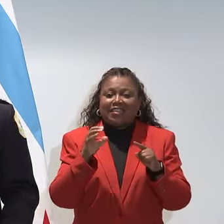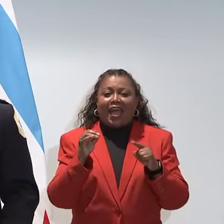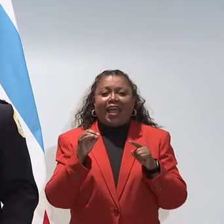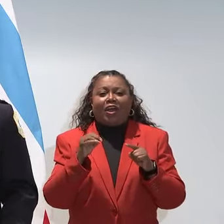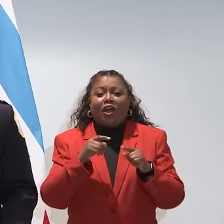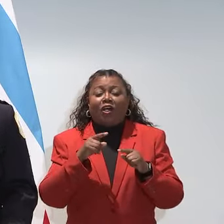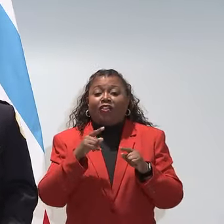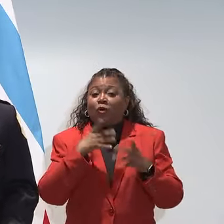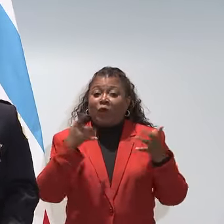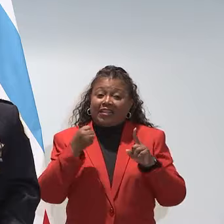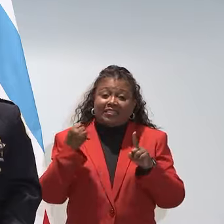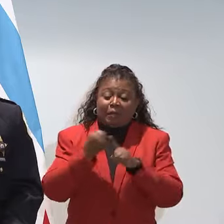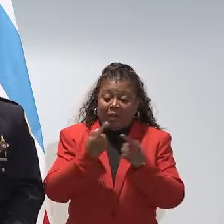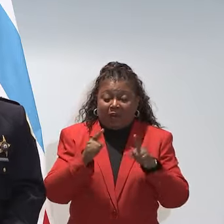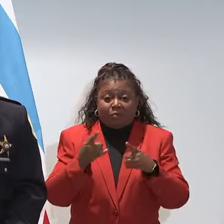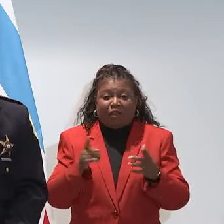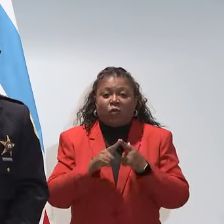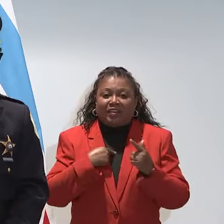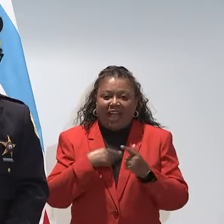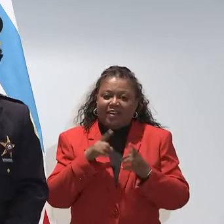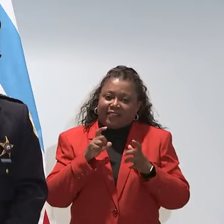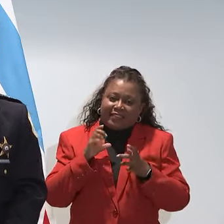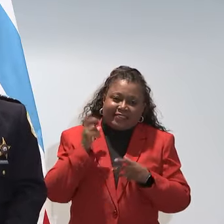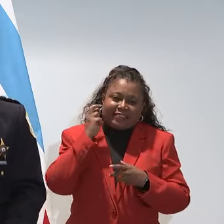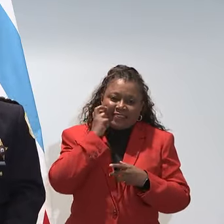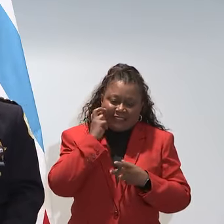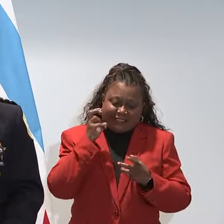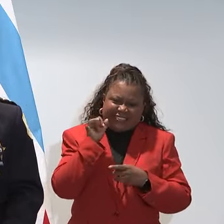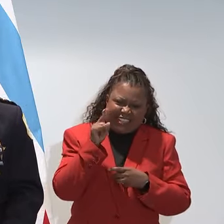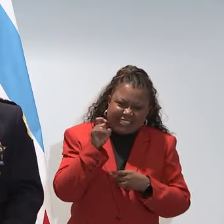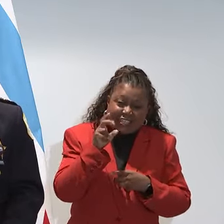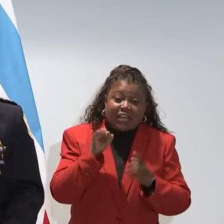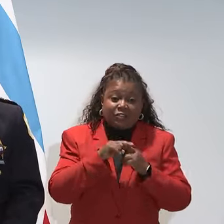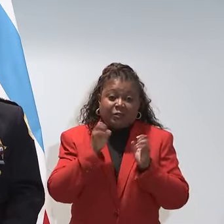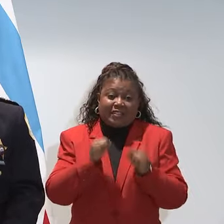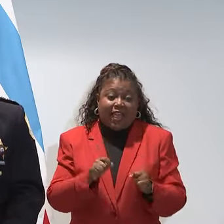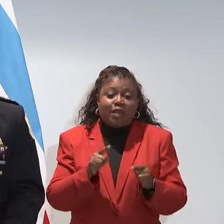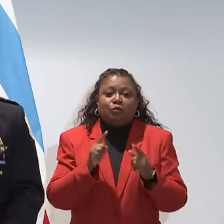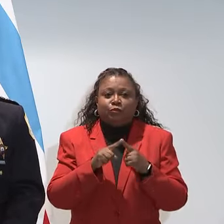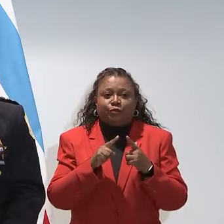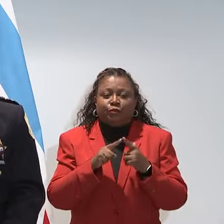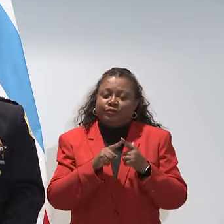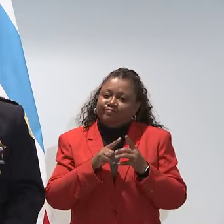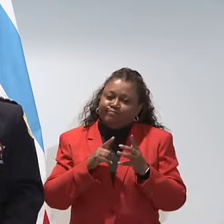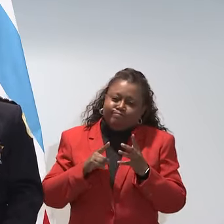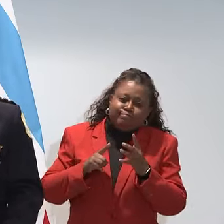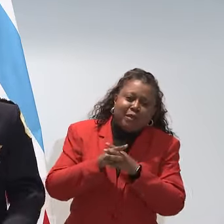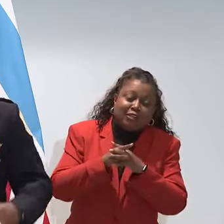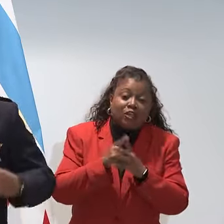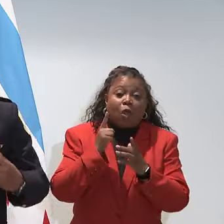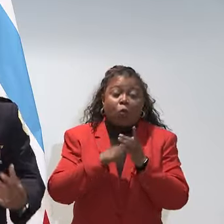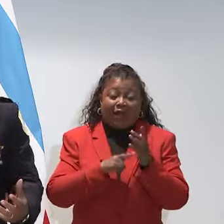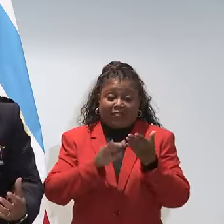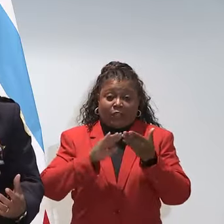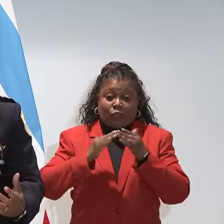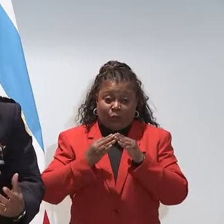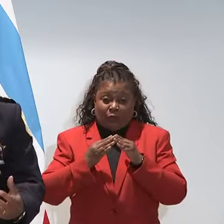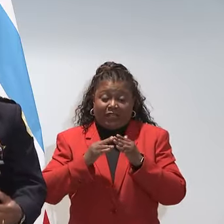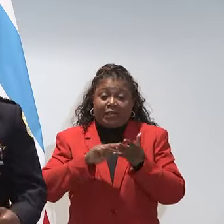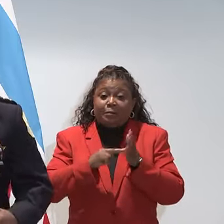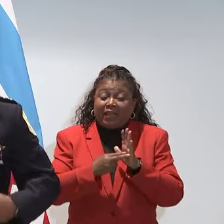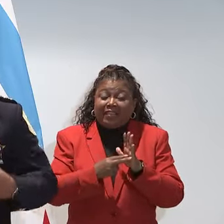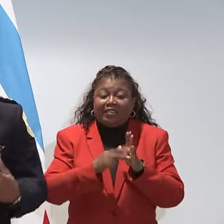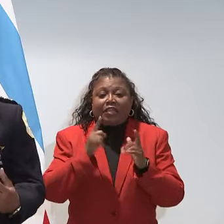the greatest impact will happen here because we have the density to be able to penetrate what the community